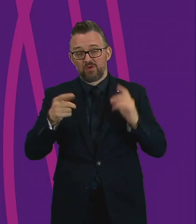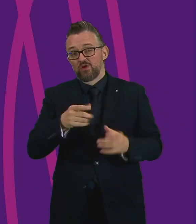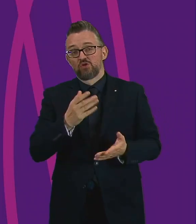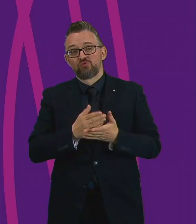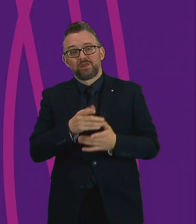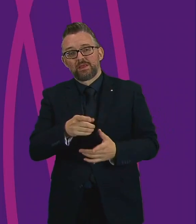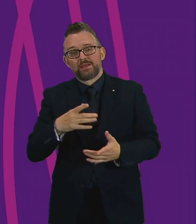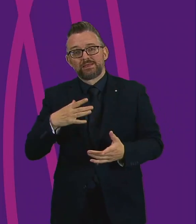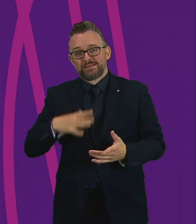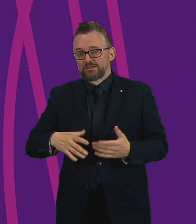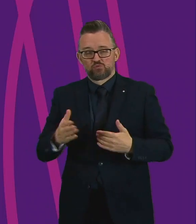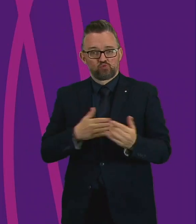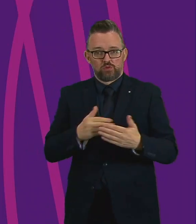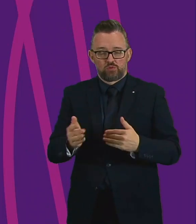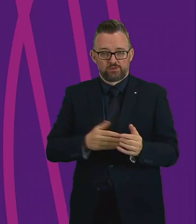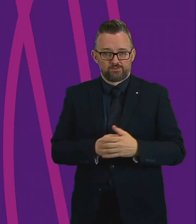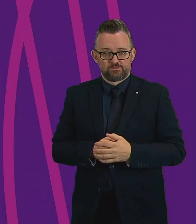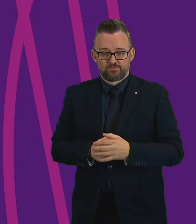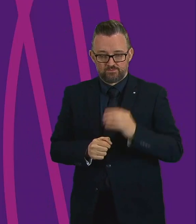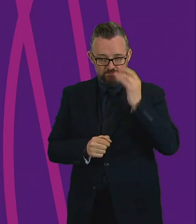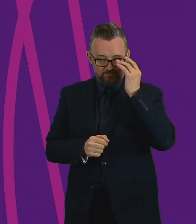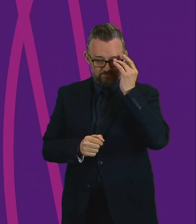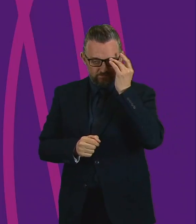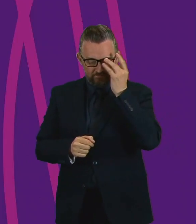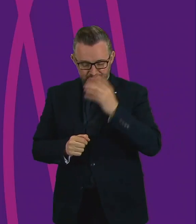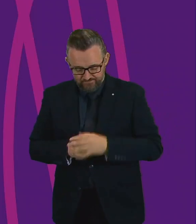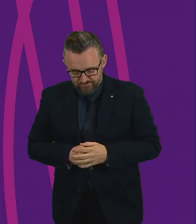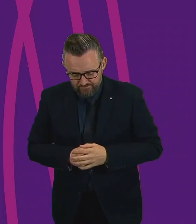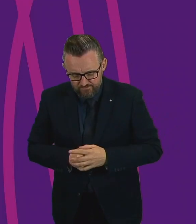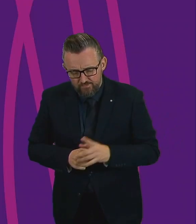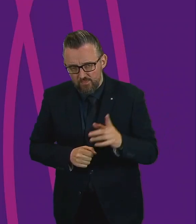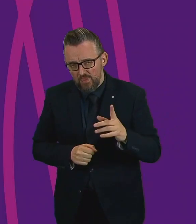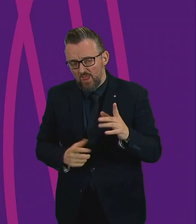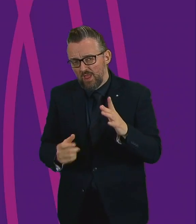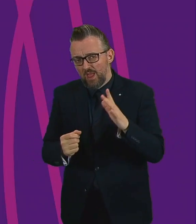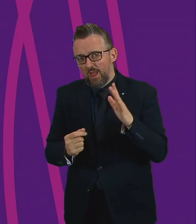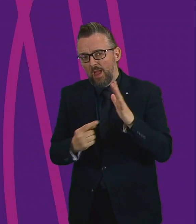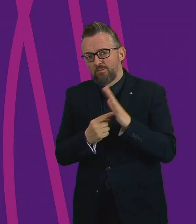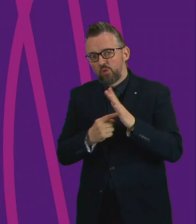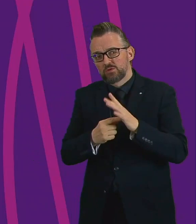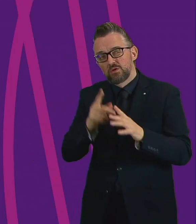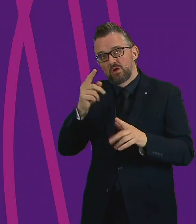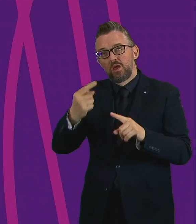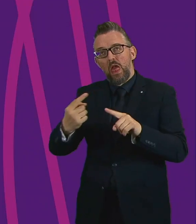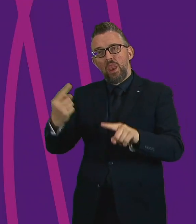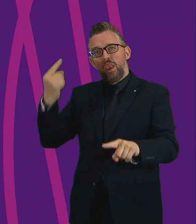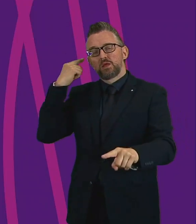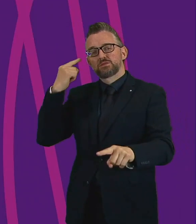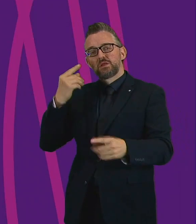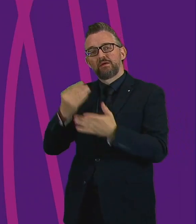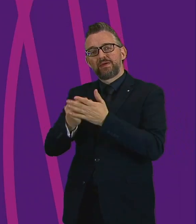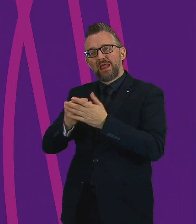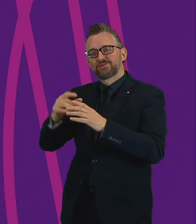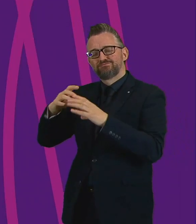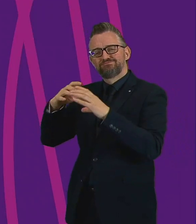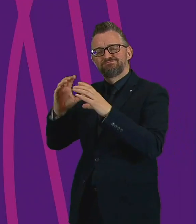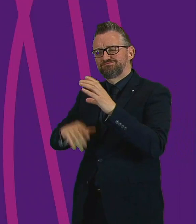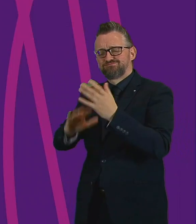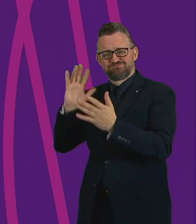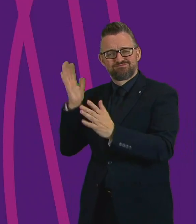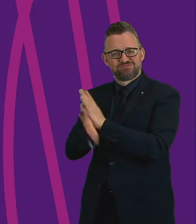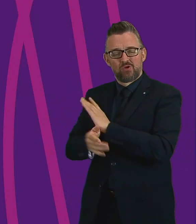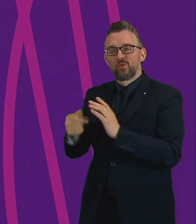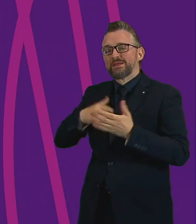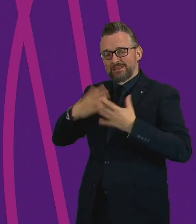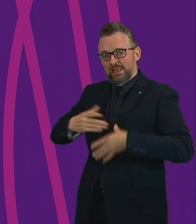be addressed. It will also be important that we learn from the last financial crash, and the greatest lesson from